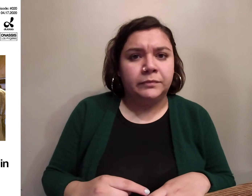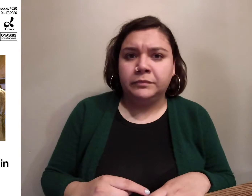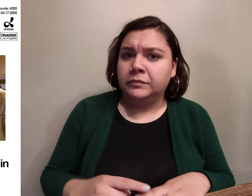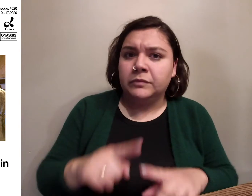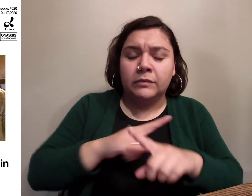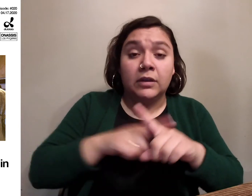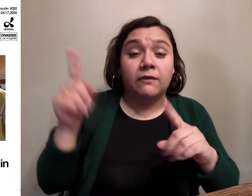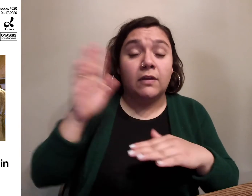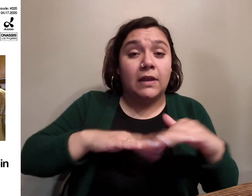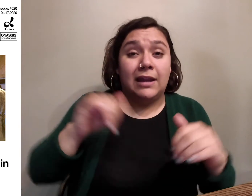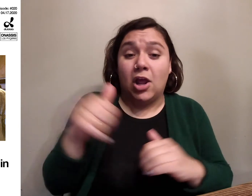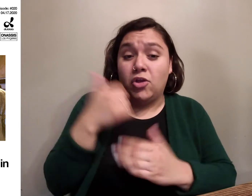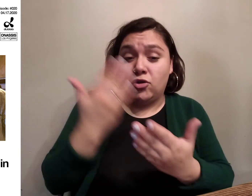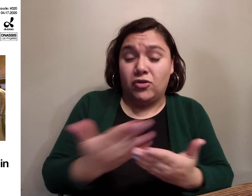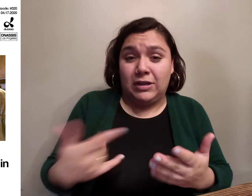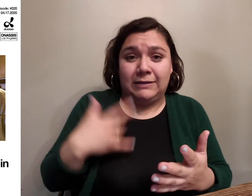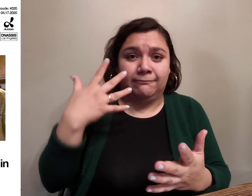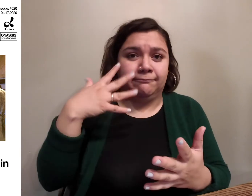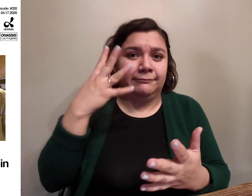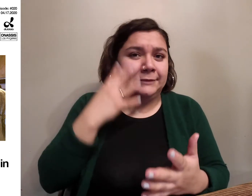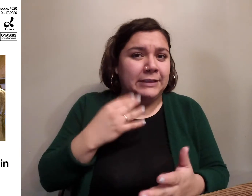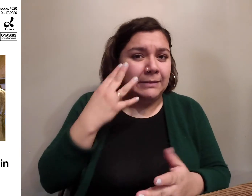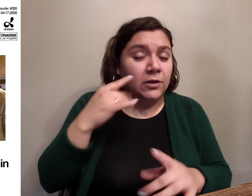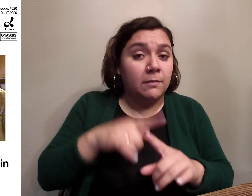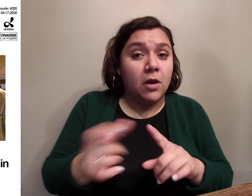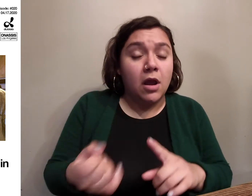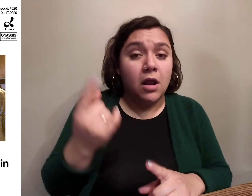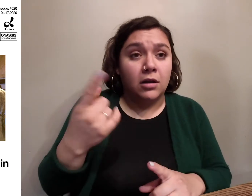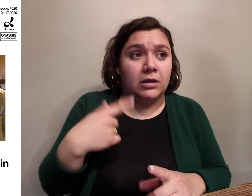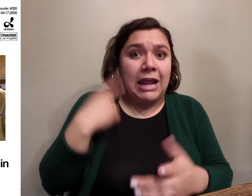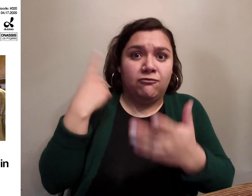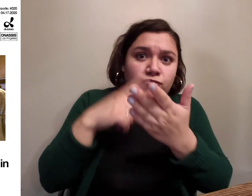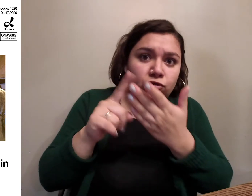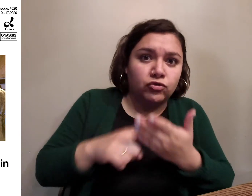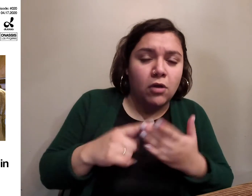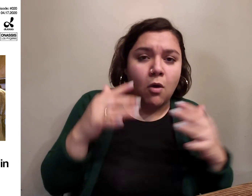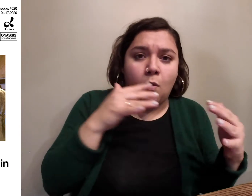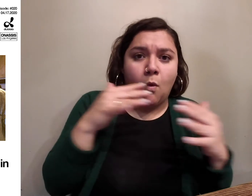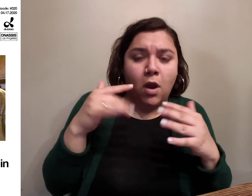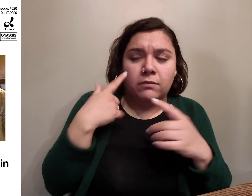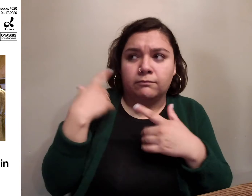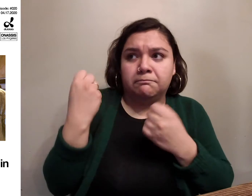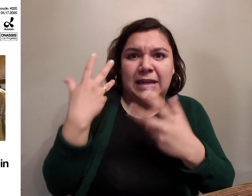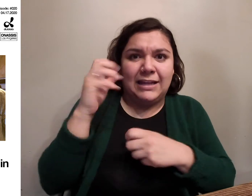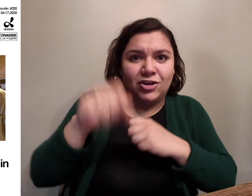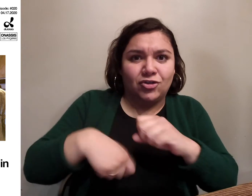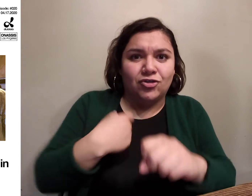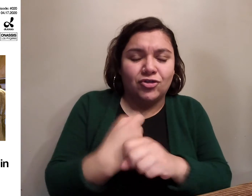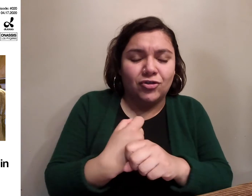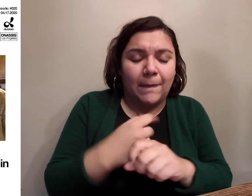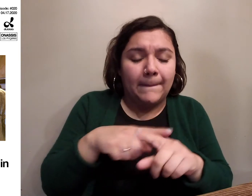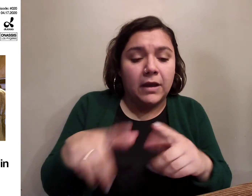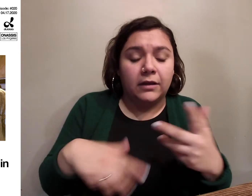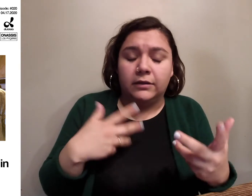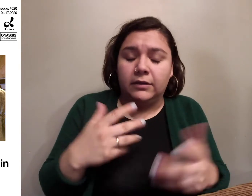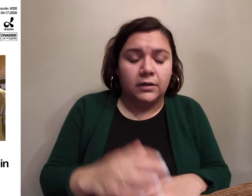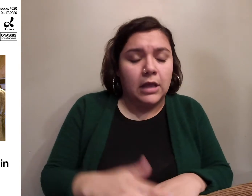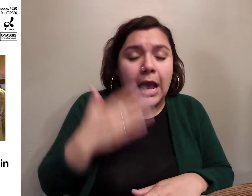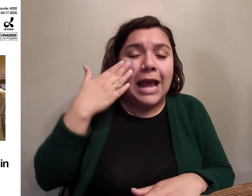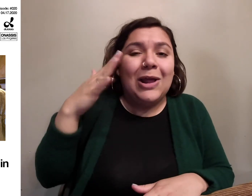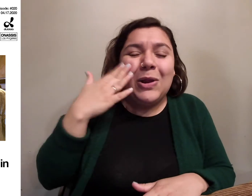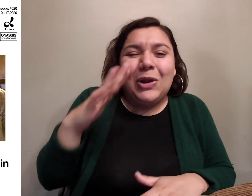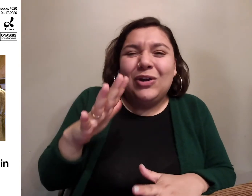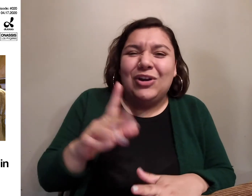witnessed. And I've researched wars like very extensively for decades. So I don't know, there's a kind of perniciousness to